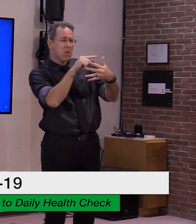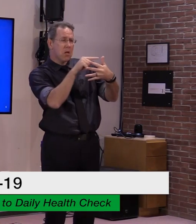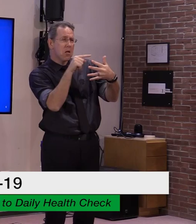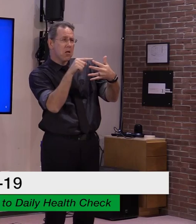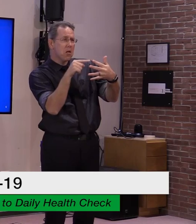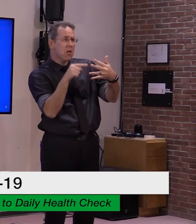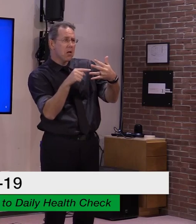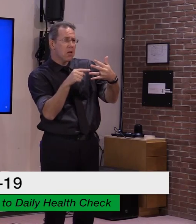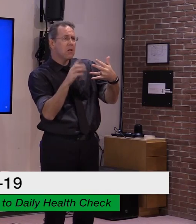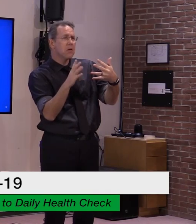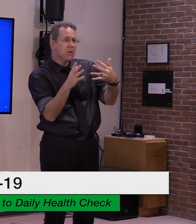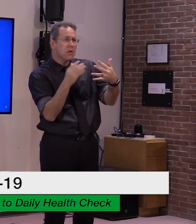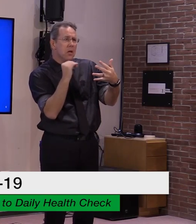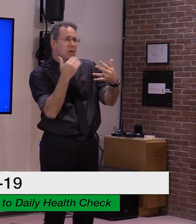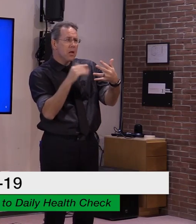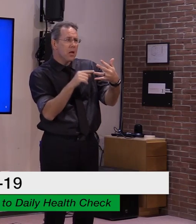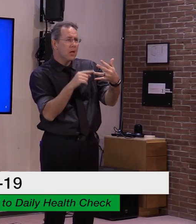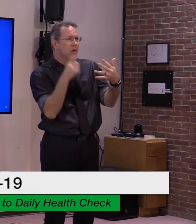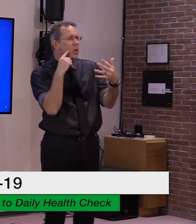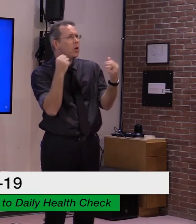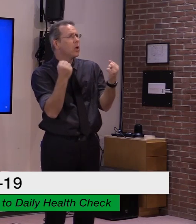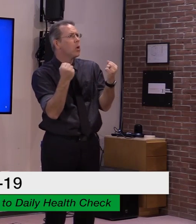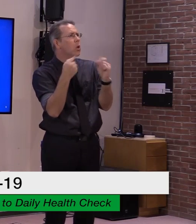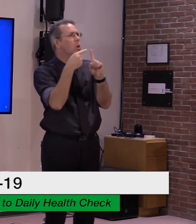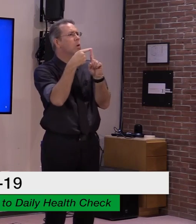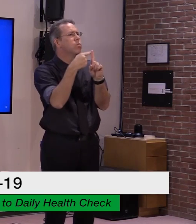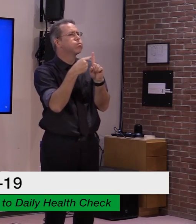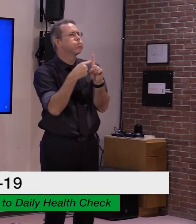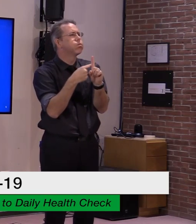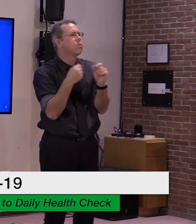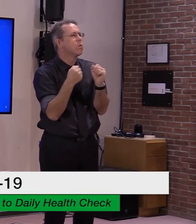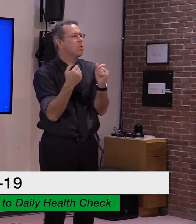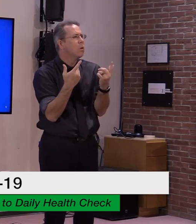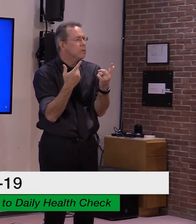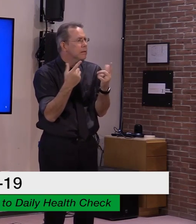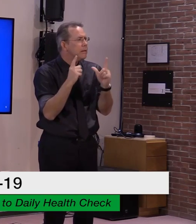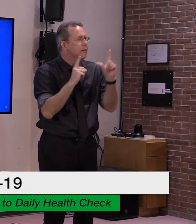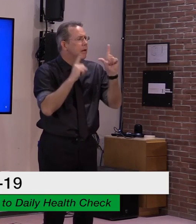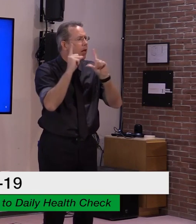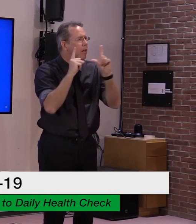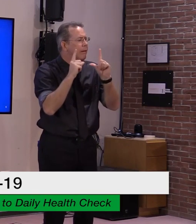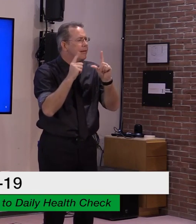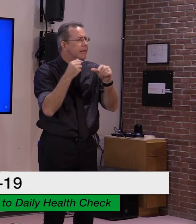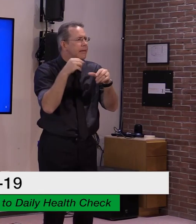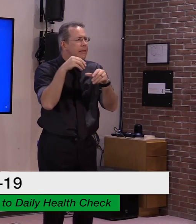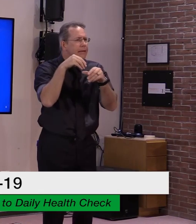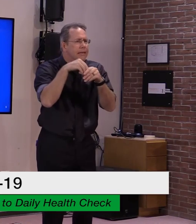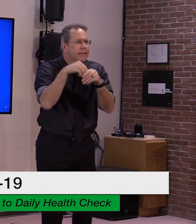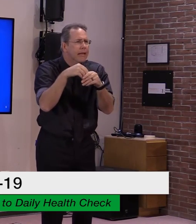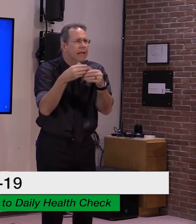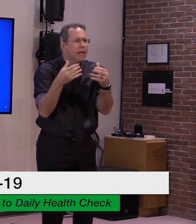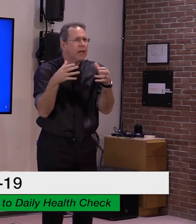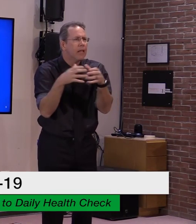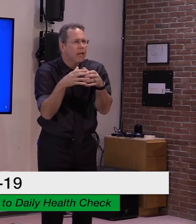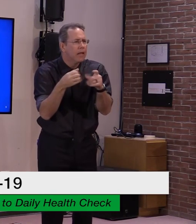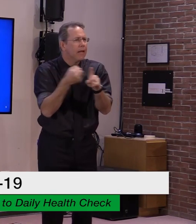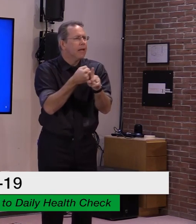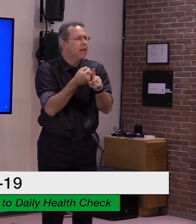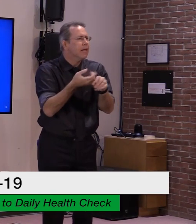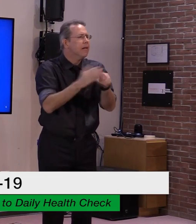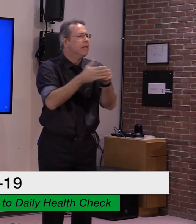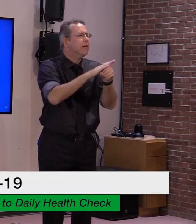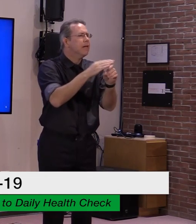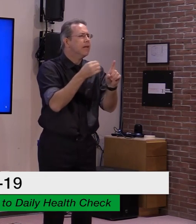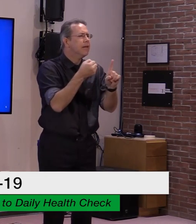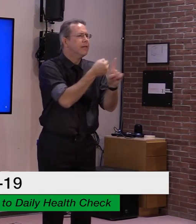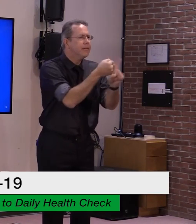in the weeks following halloween and that continues to impact us today and now thanksgiving is a